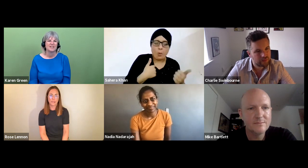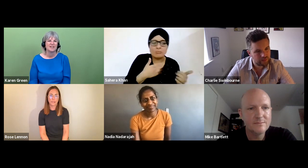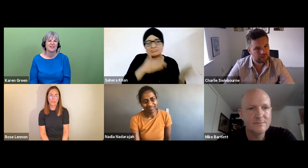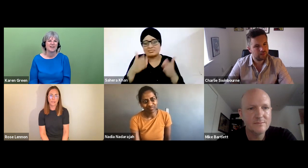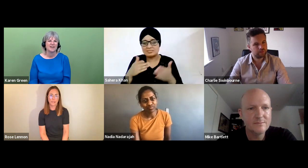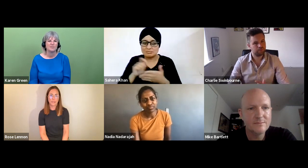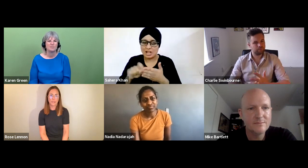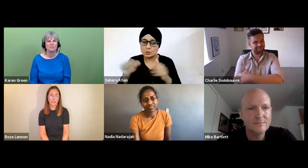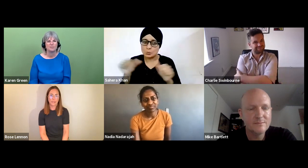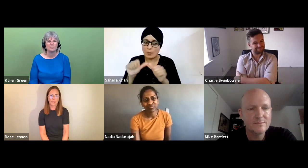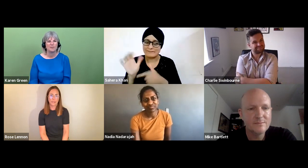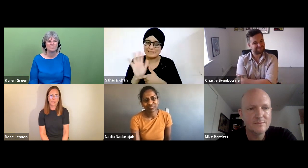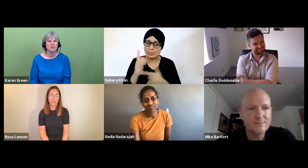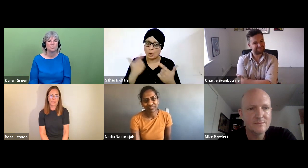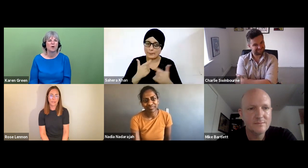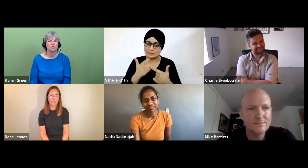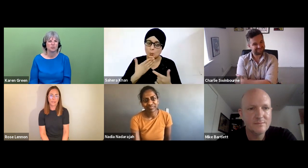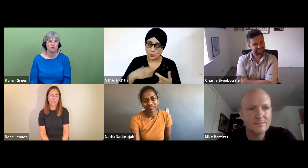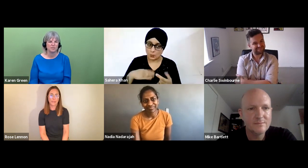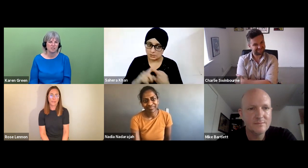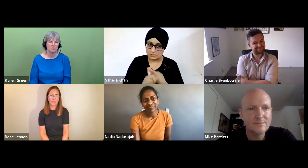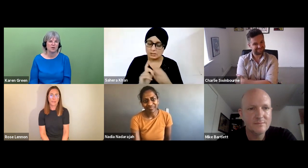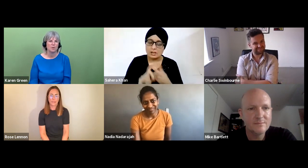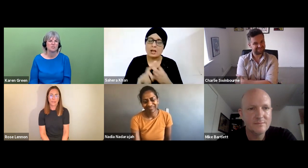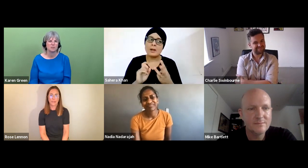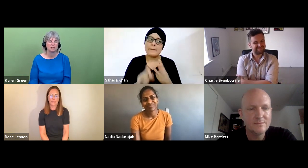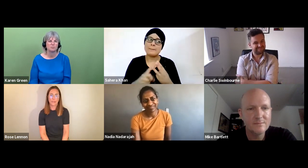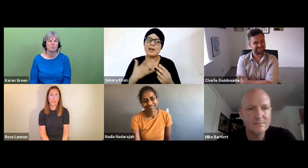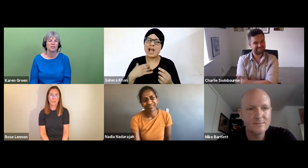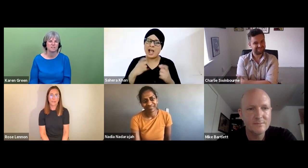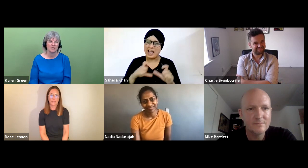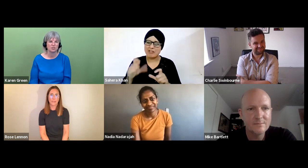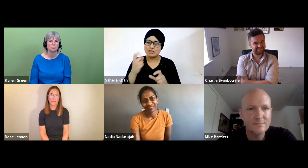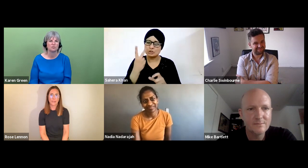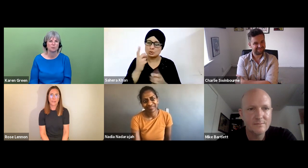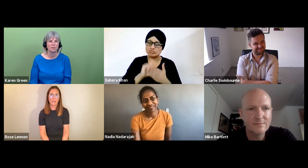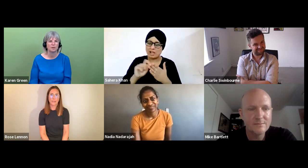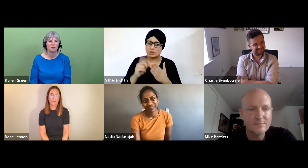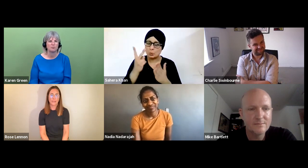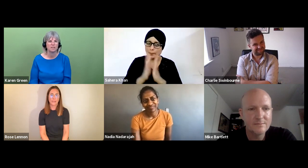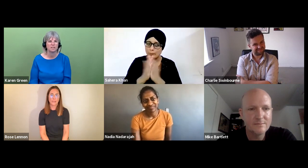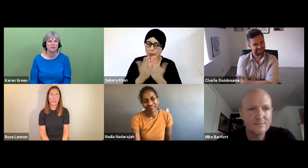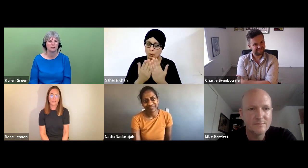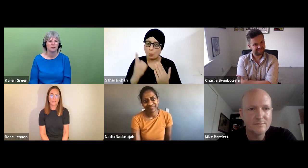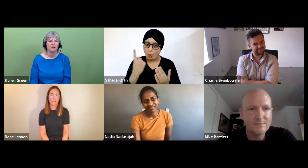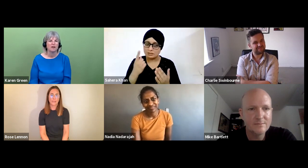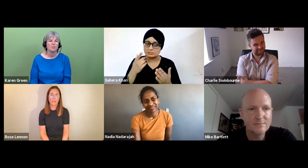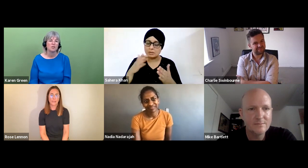but I've done one short video submission, but that's another short film that I'm going to be writing. I'm writing